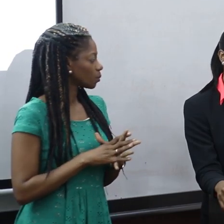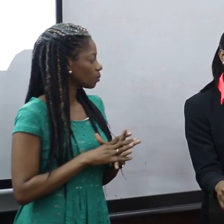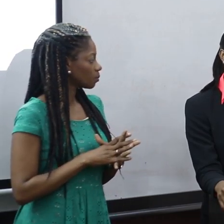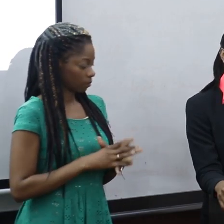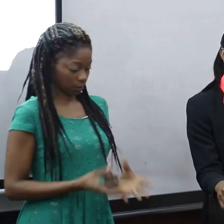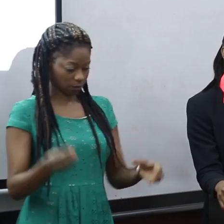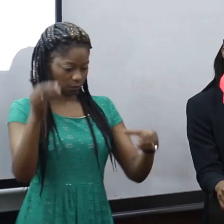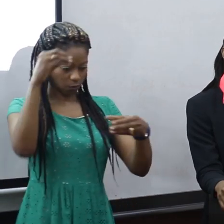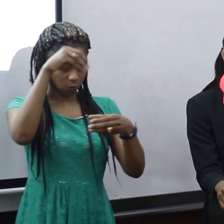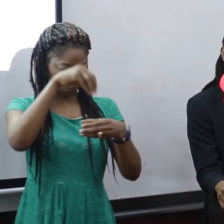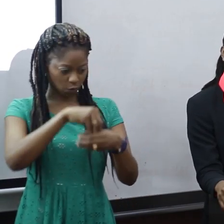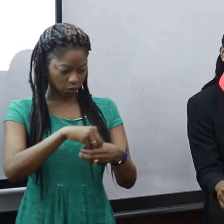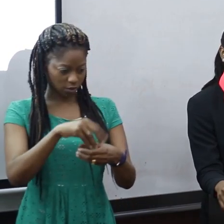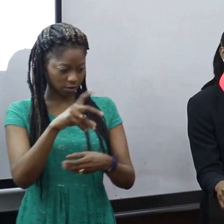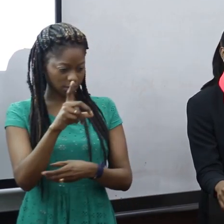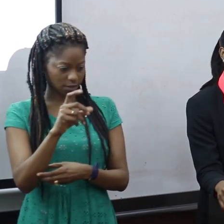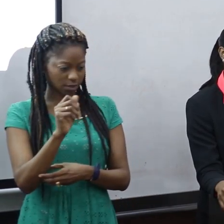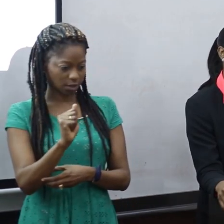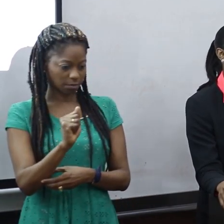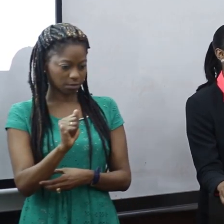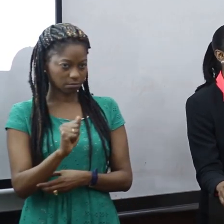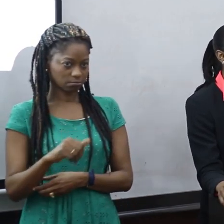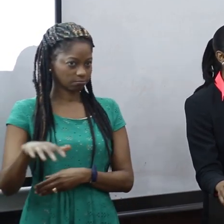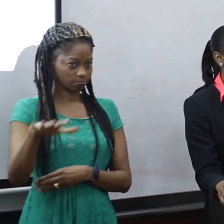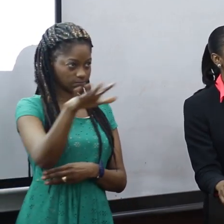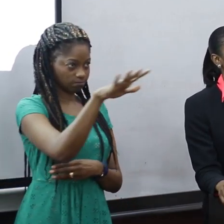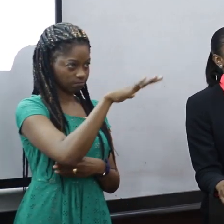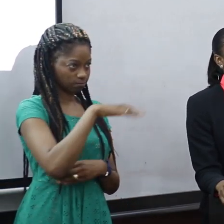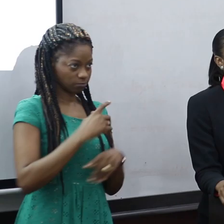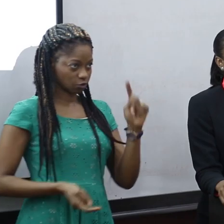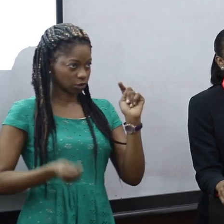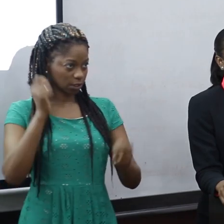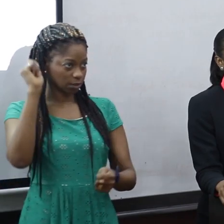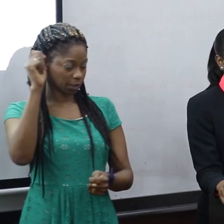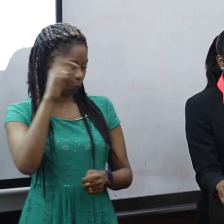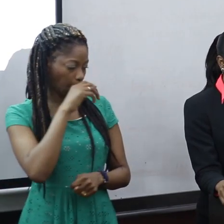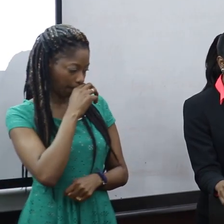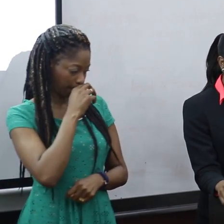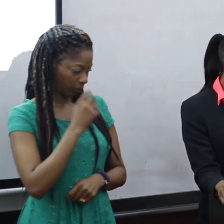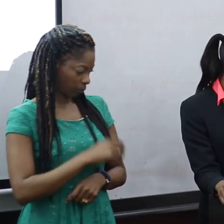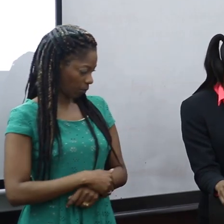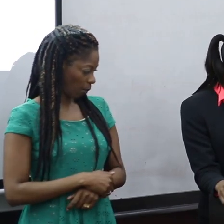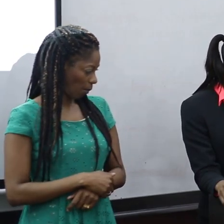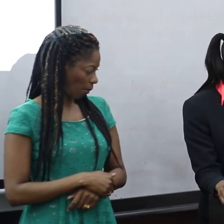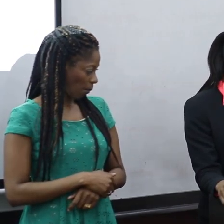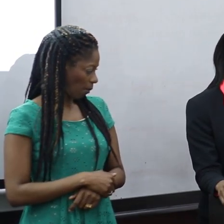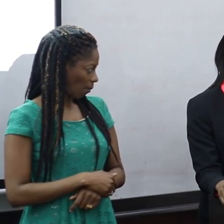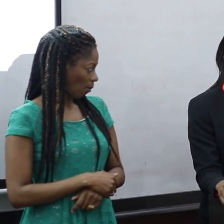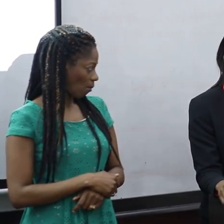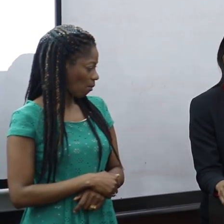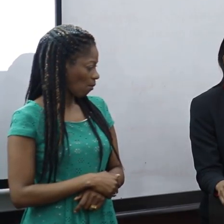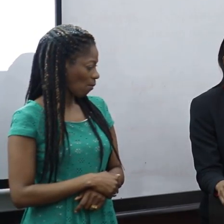inclusion of the disabled in the society. So we're shifting away from mental illness and autonomy.